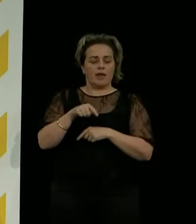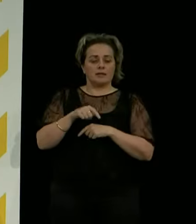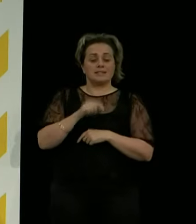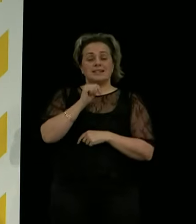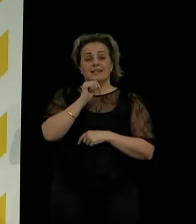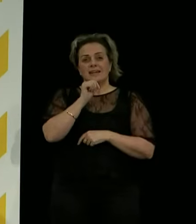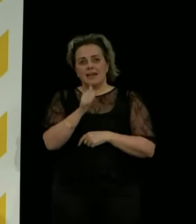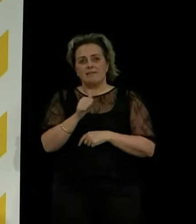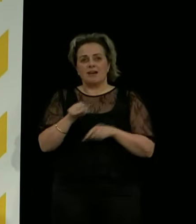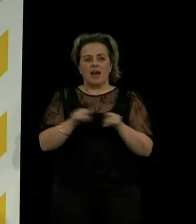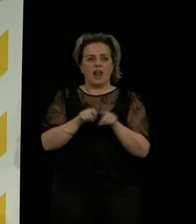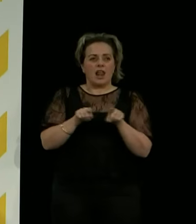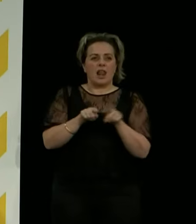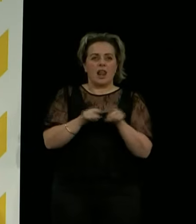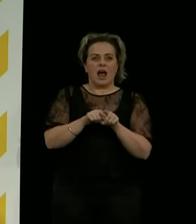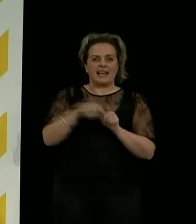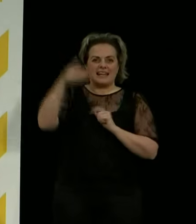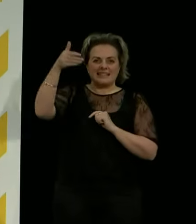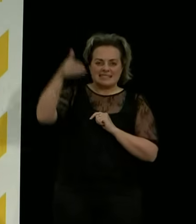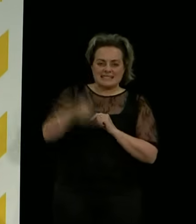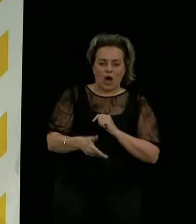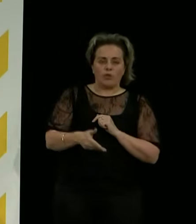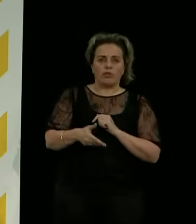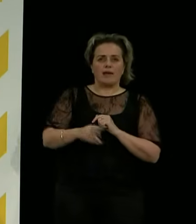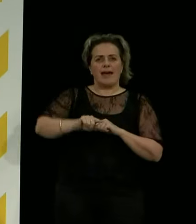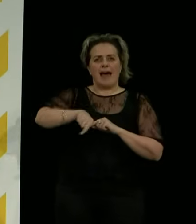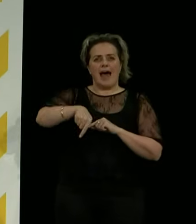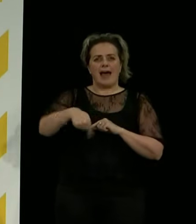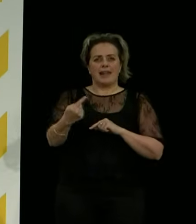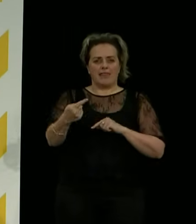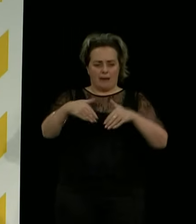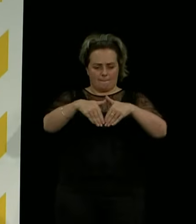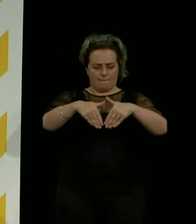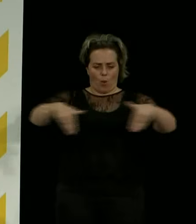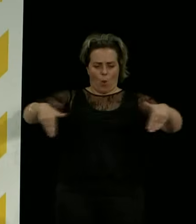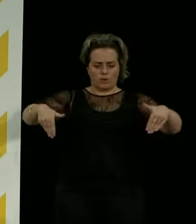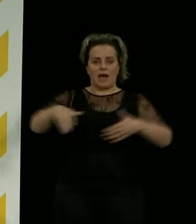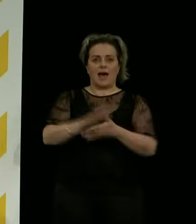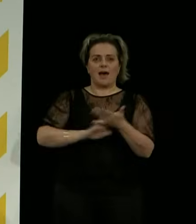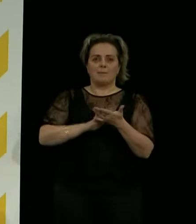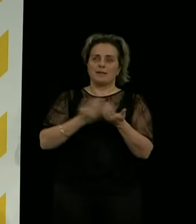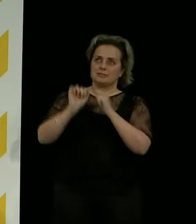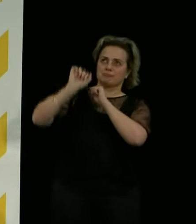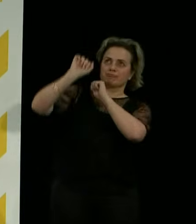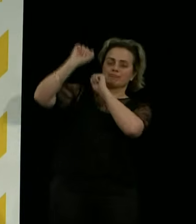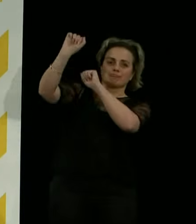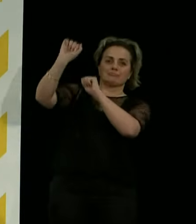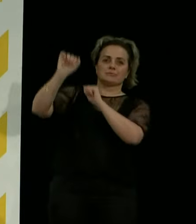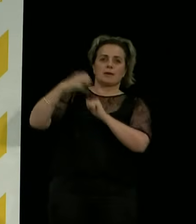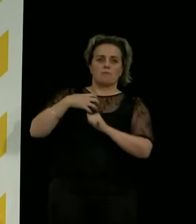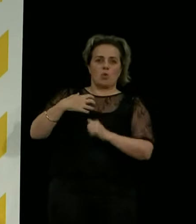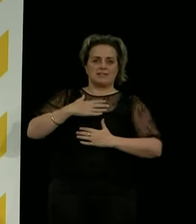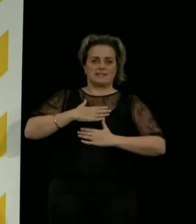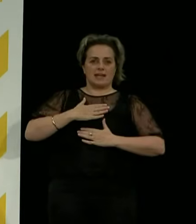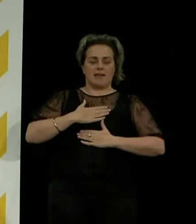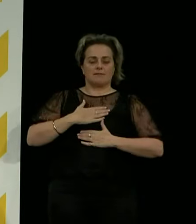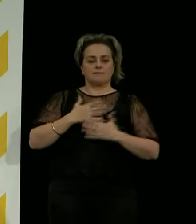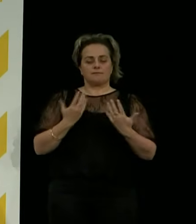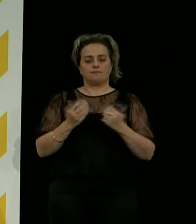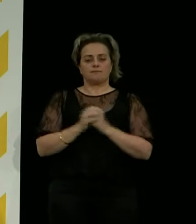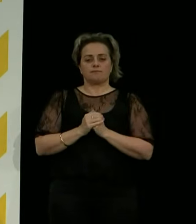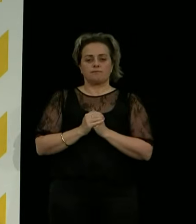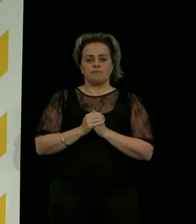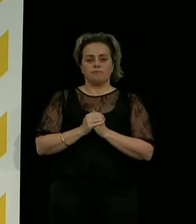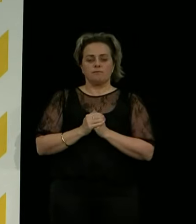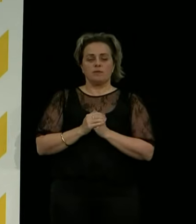whether or not a border further south would provide greater coverage for the South Island. And the view has been that actually, by the time you